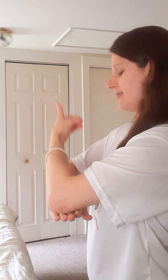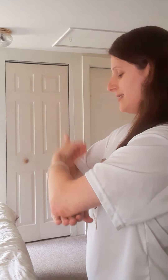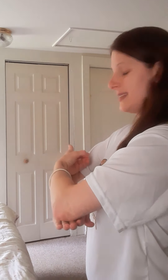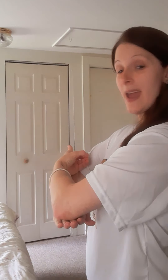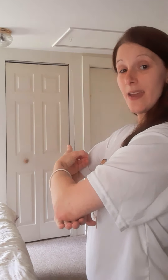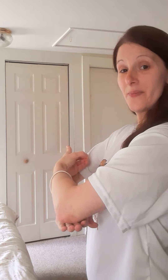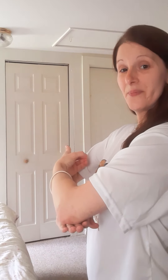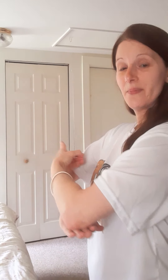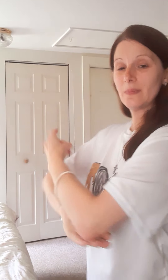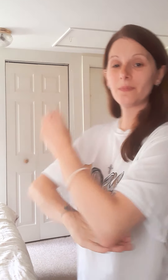Day.